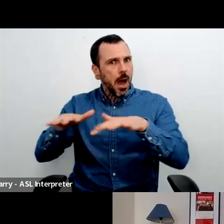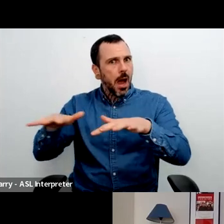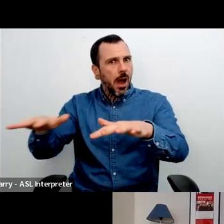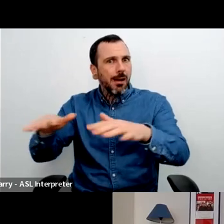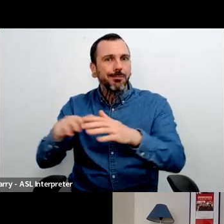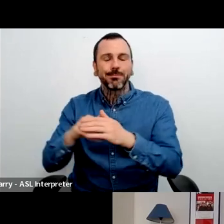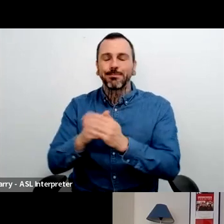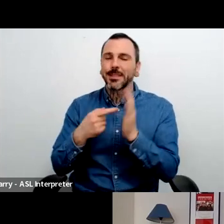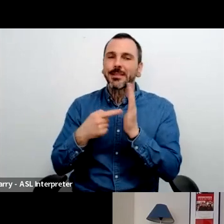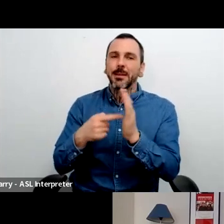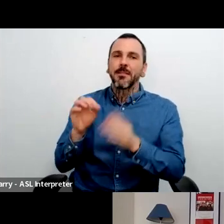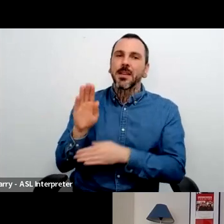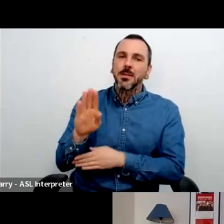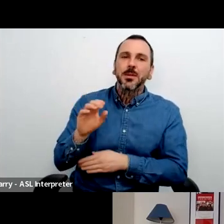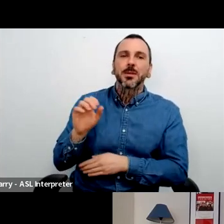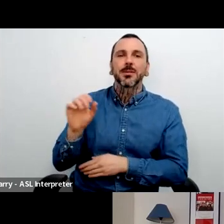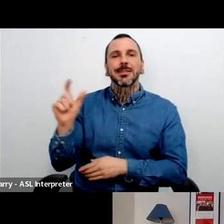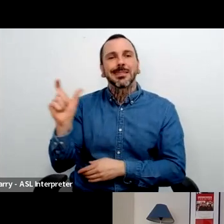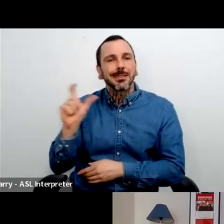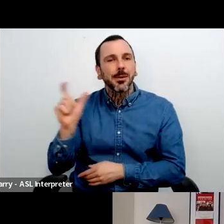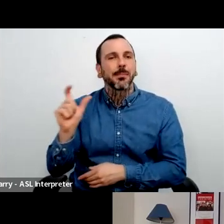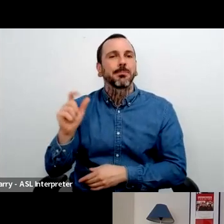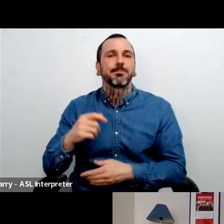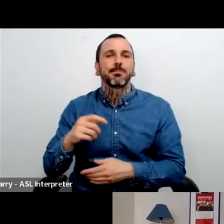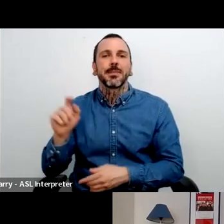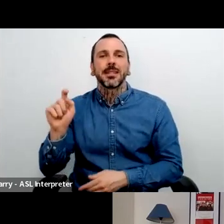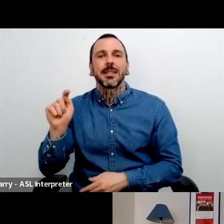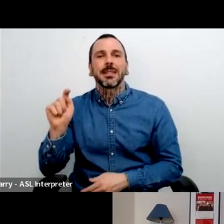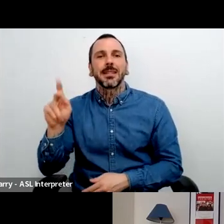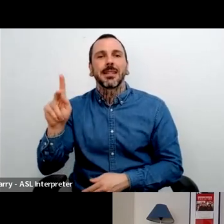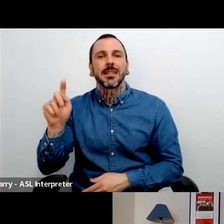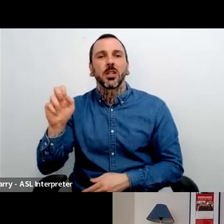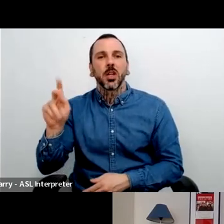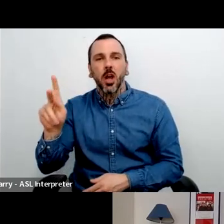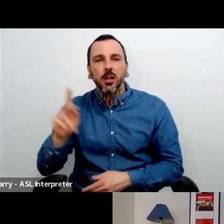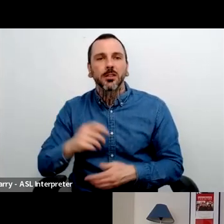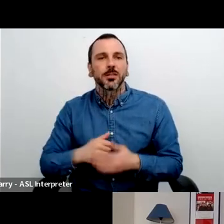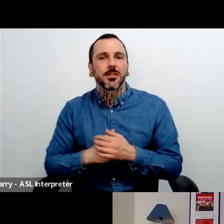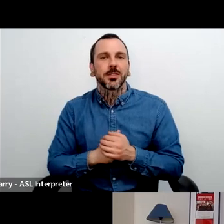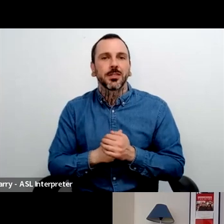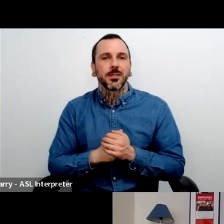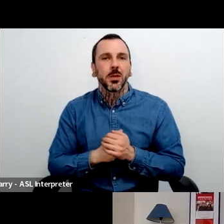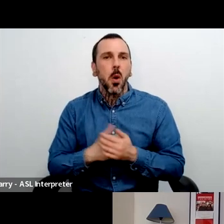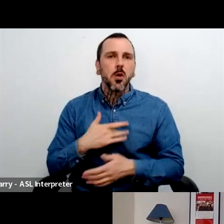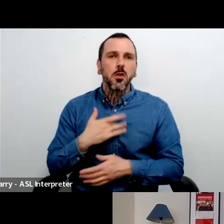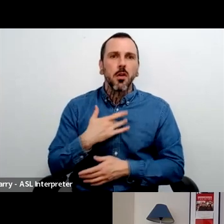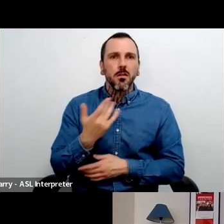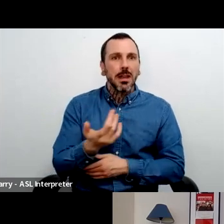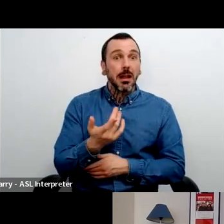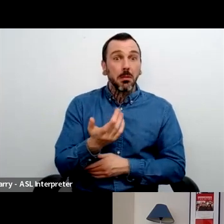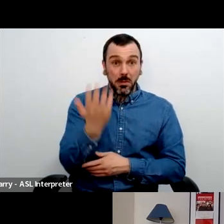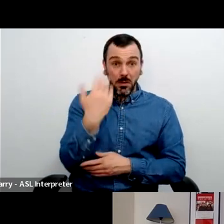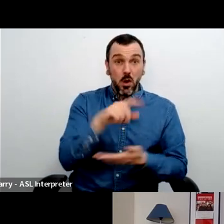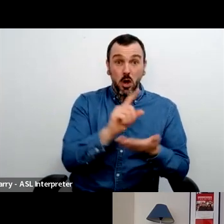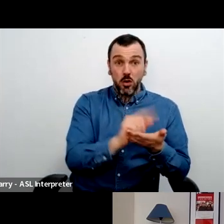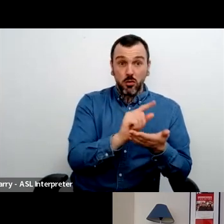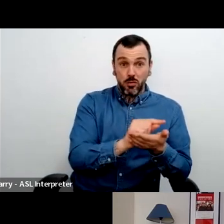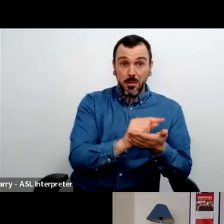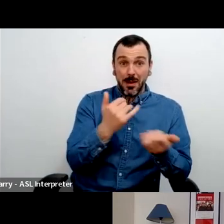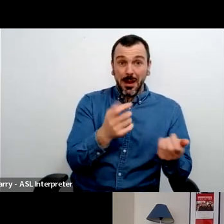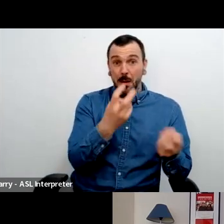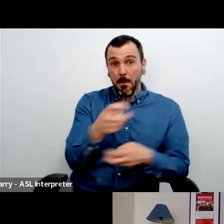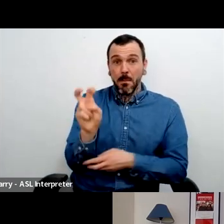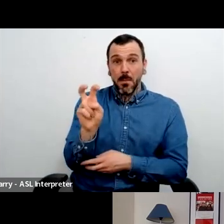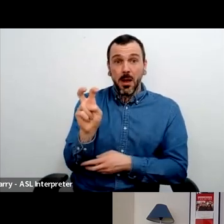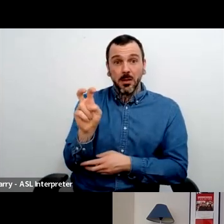is social media not filling the gap that's been left with less reviewing? I don't think it's I don't think it's one or the